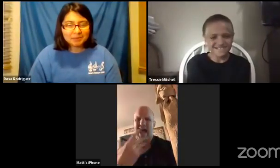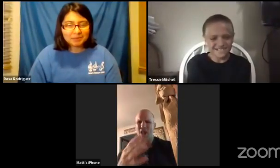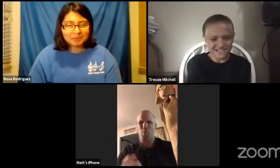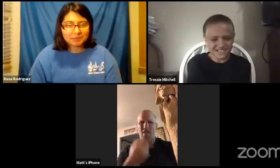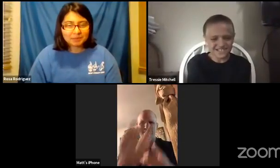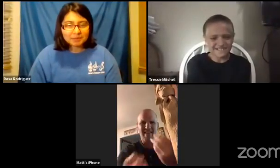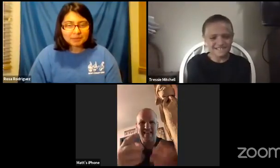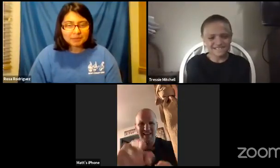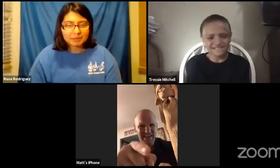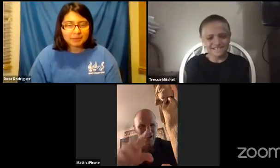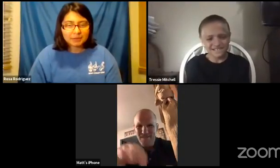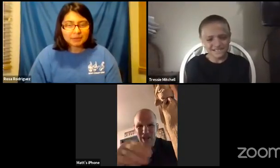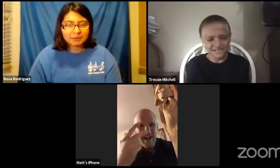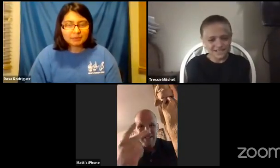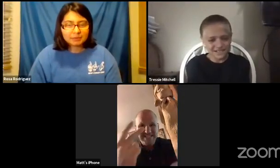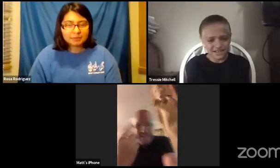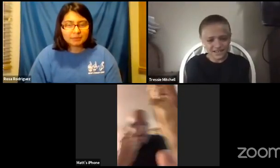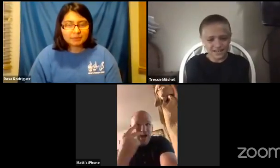movie.